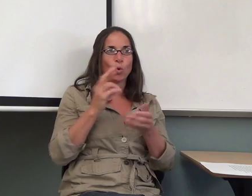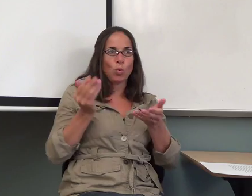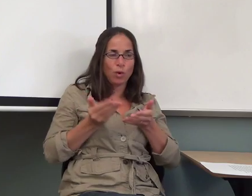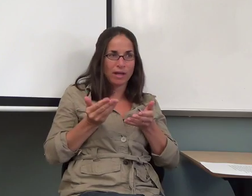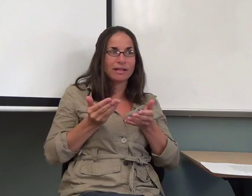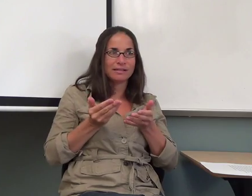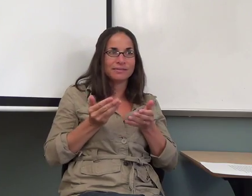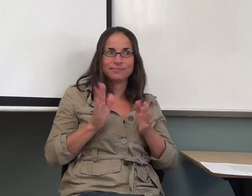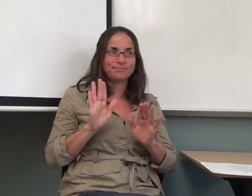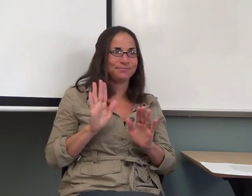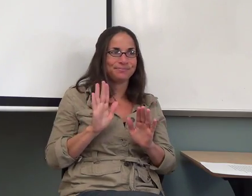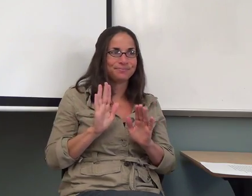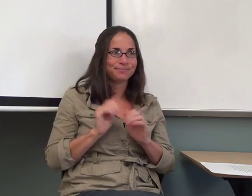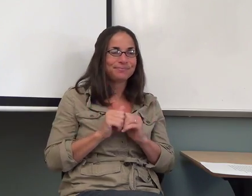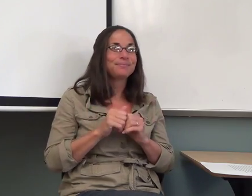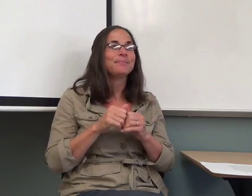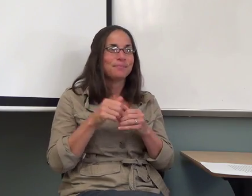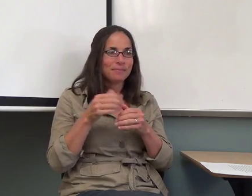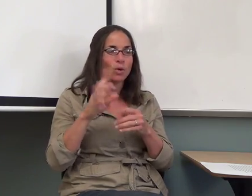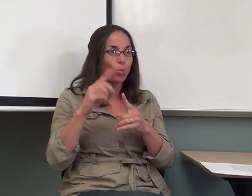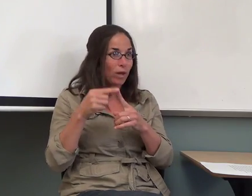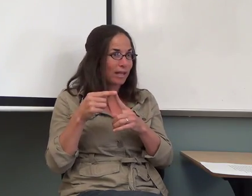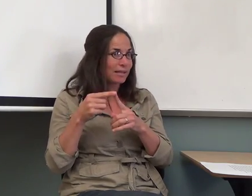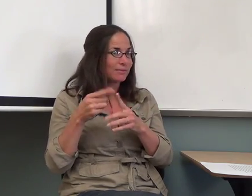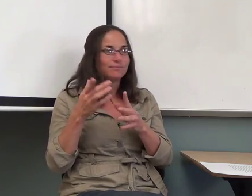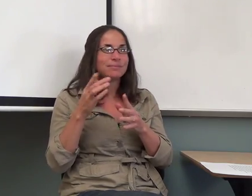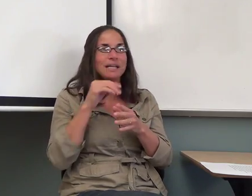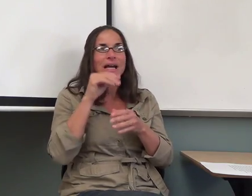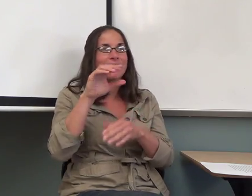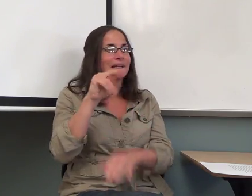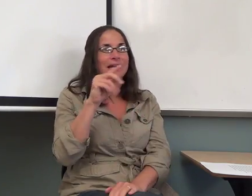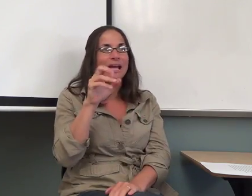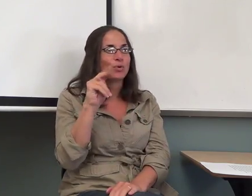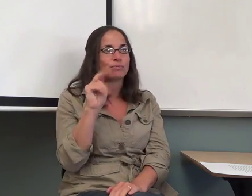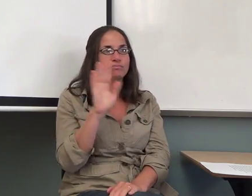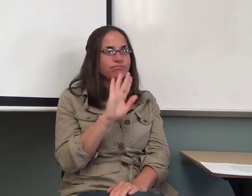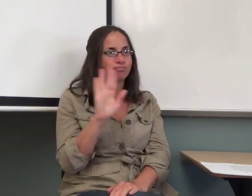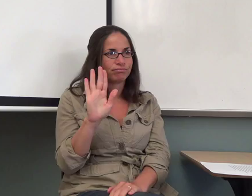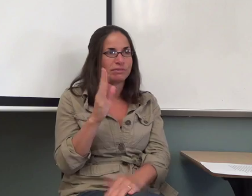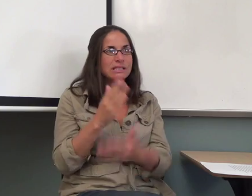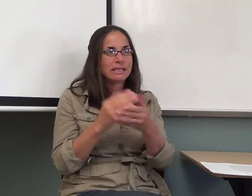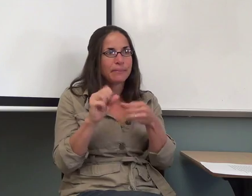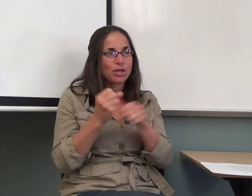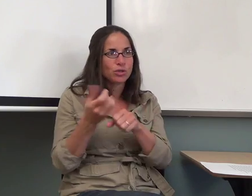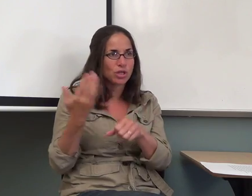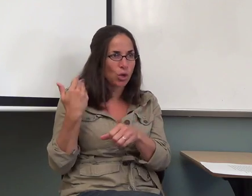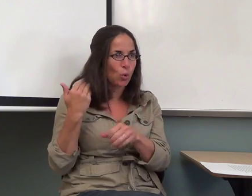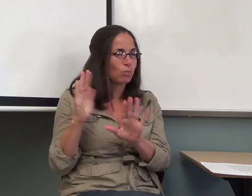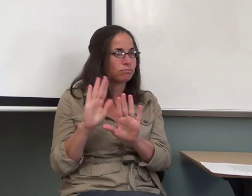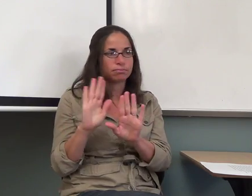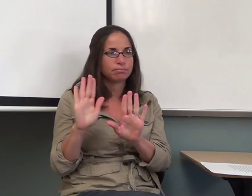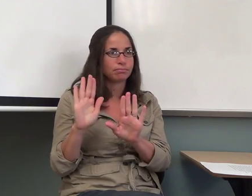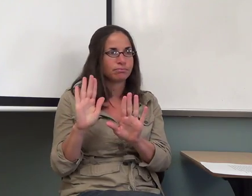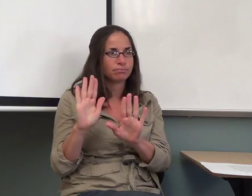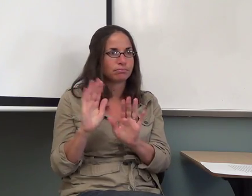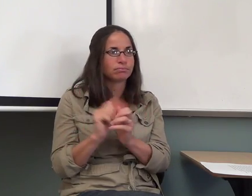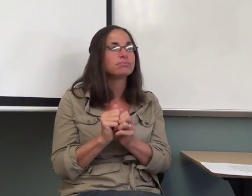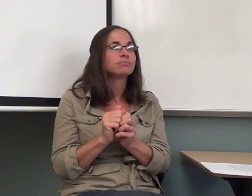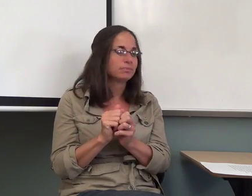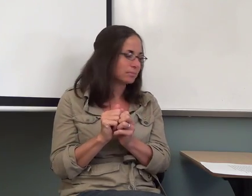in this case, we've got a when. That's not a noun. No. Okay? Verb. We'll worry about what it is later. We're just going